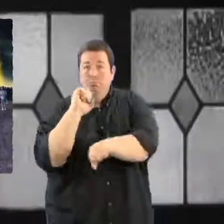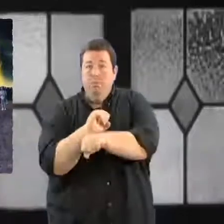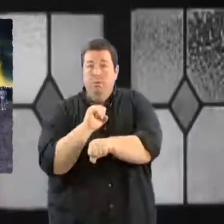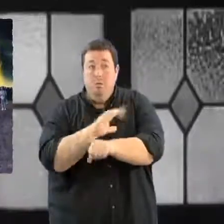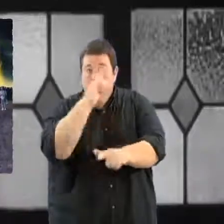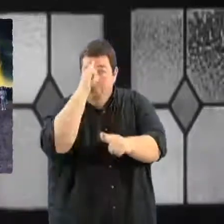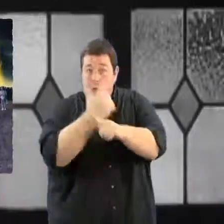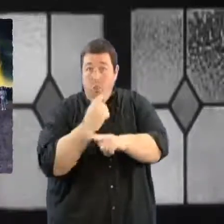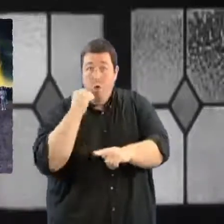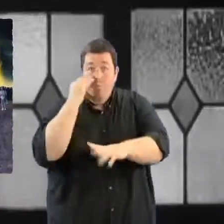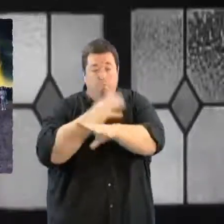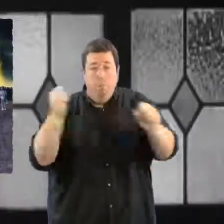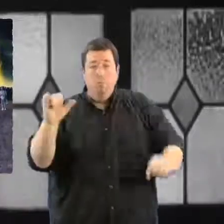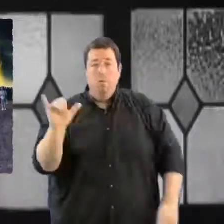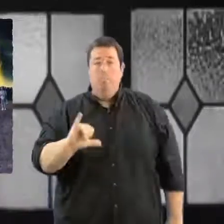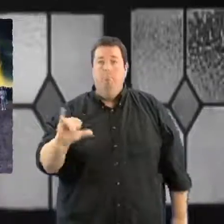was bombed, but he refused to stop.